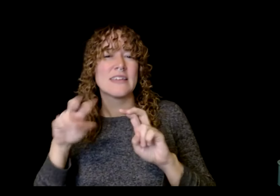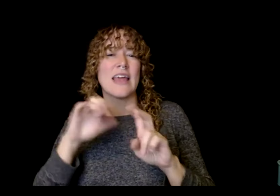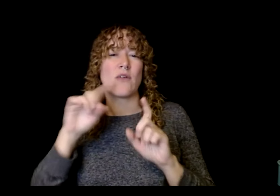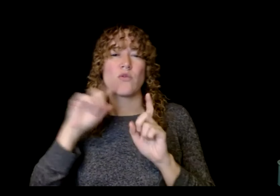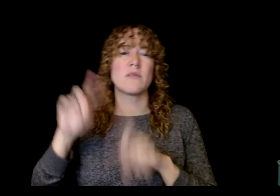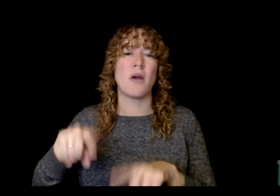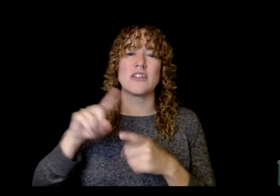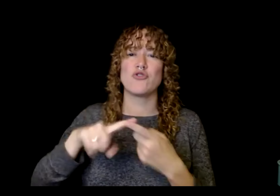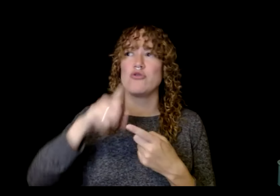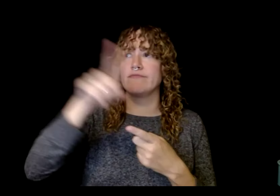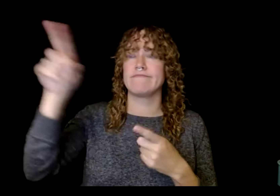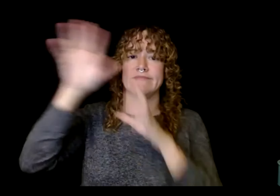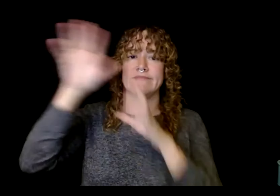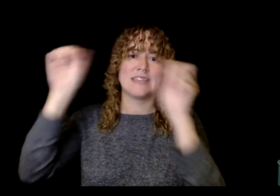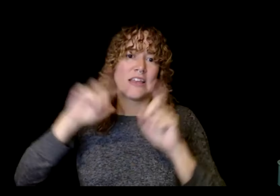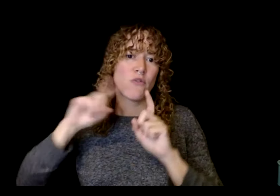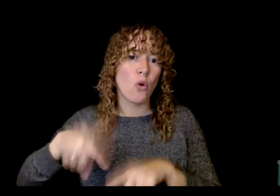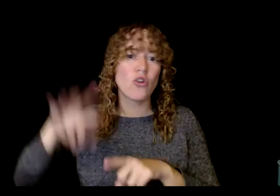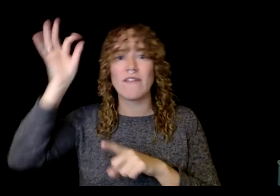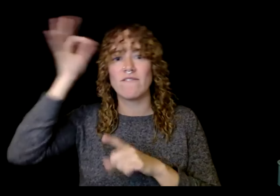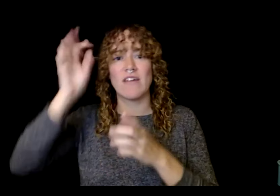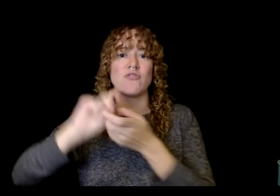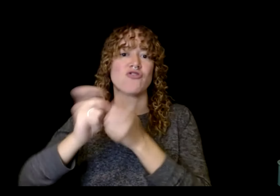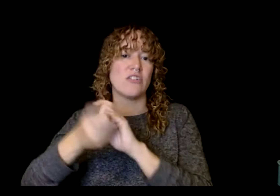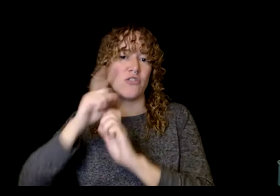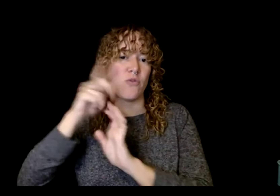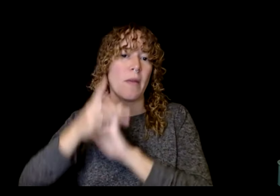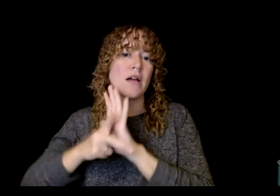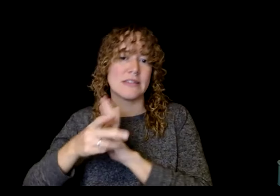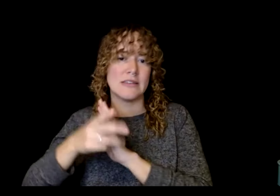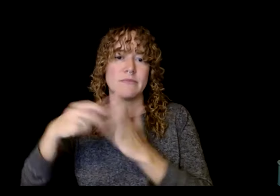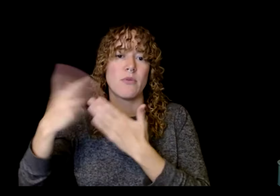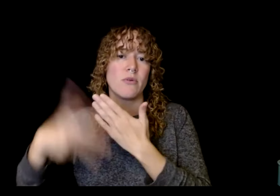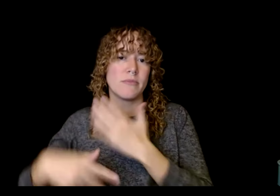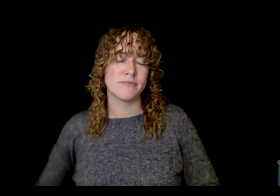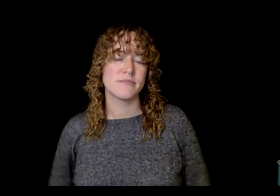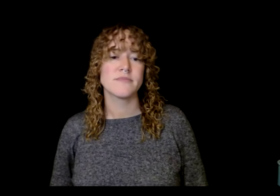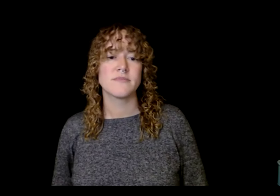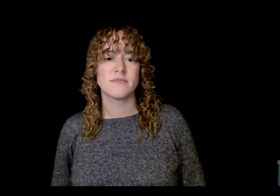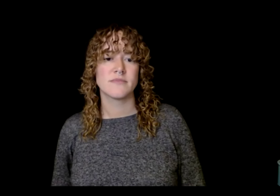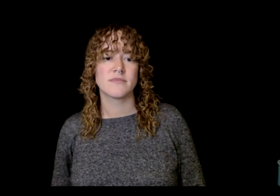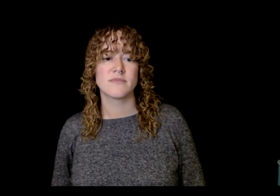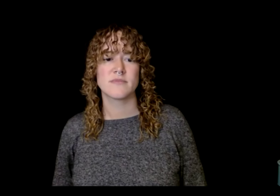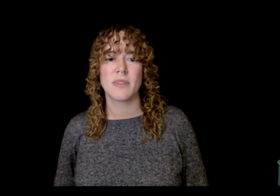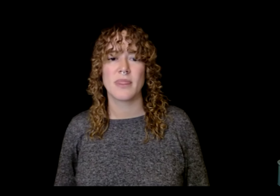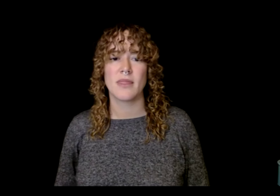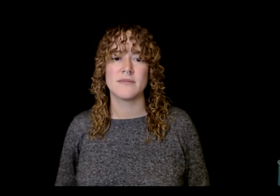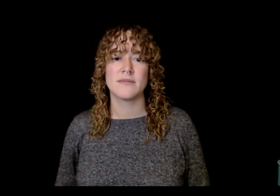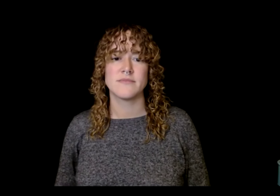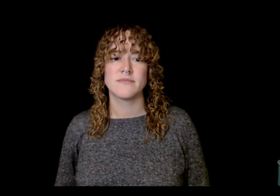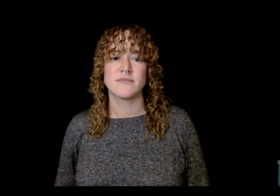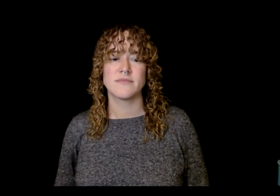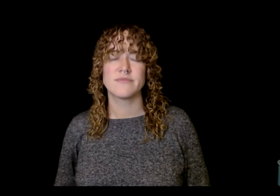to executive orders and federal changes to policy and programs. So I just have a few, this will be